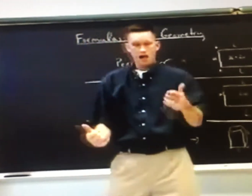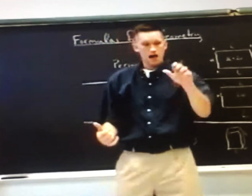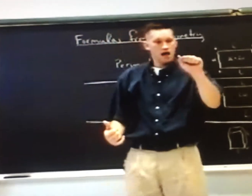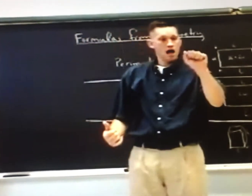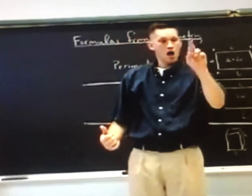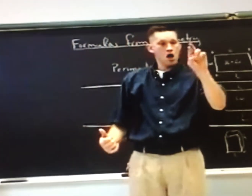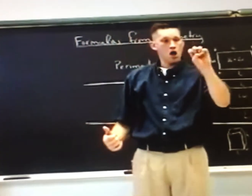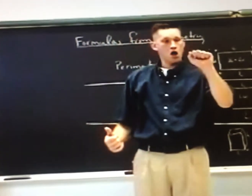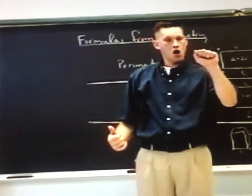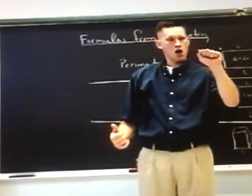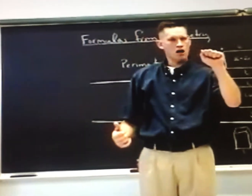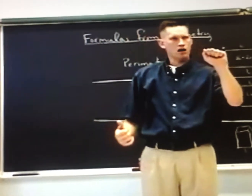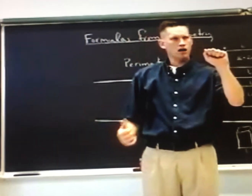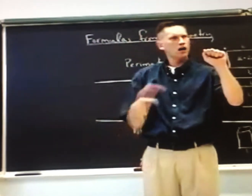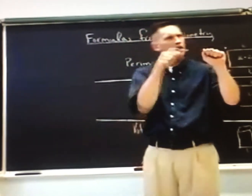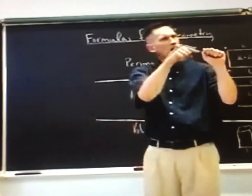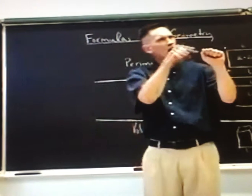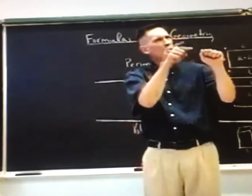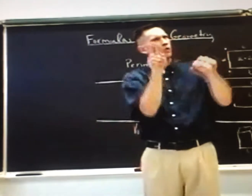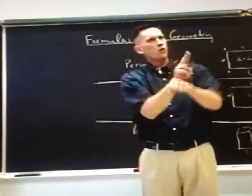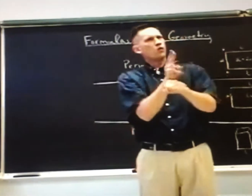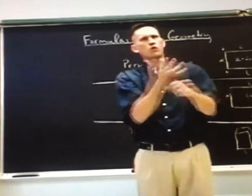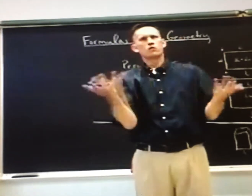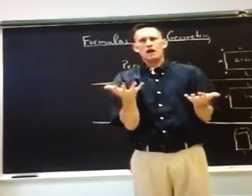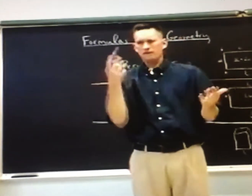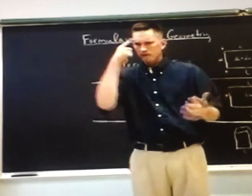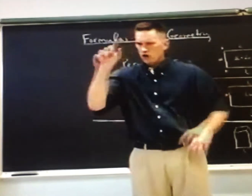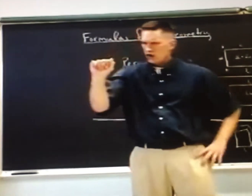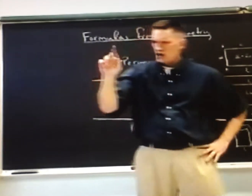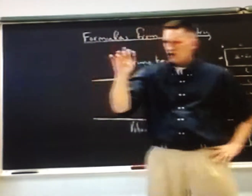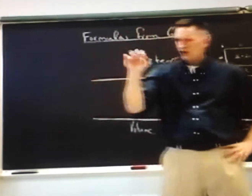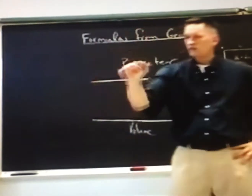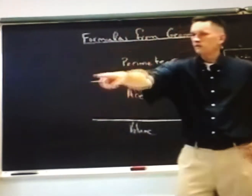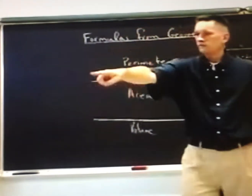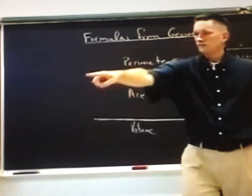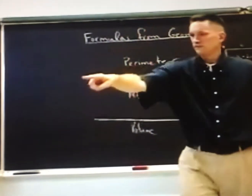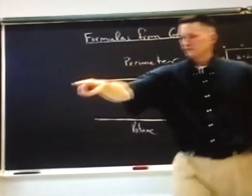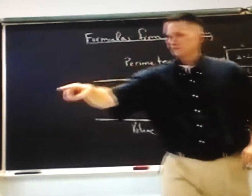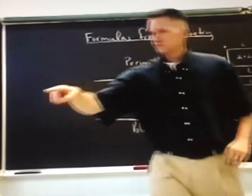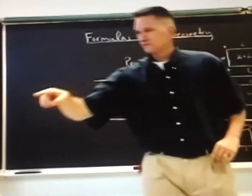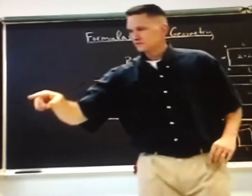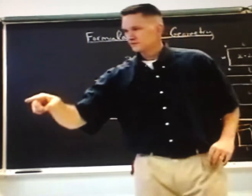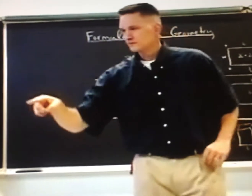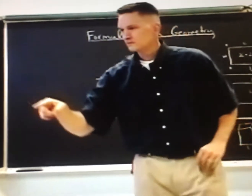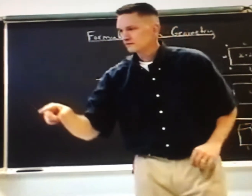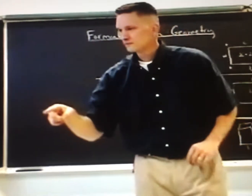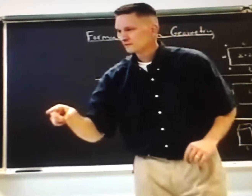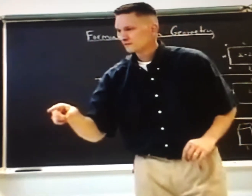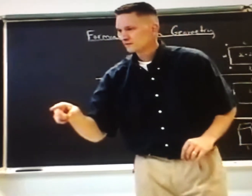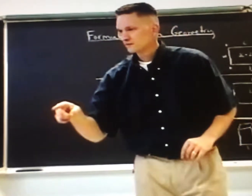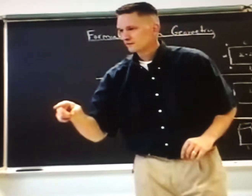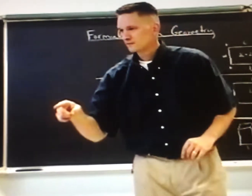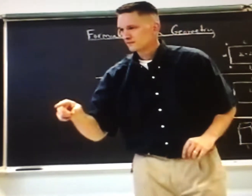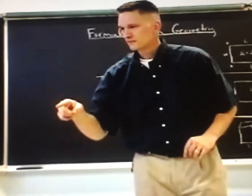that we're measuring. Now what about area? What do we use the formula of area for?